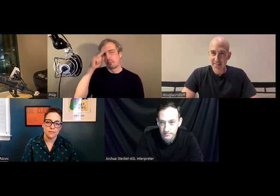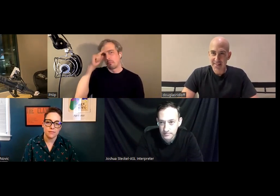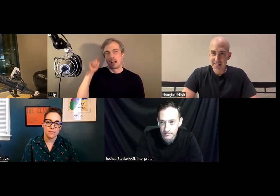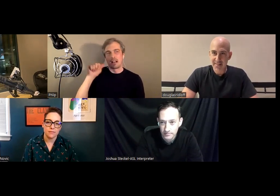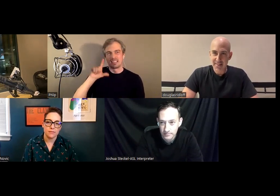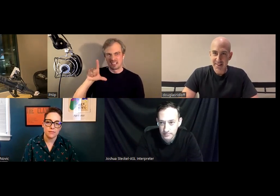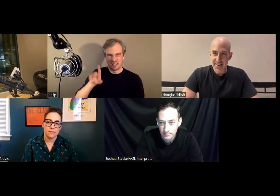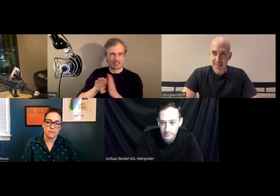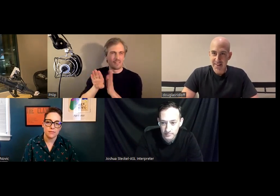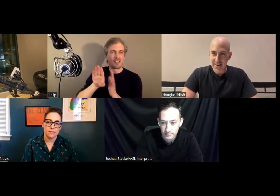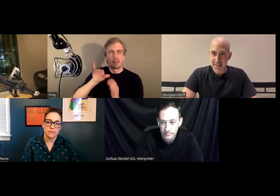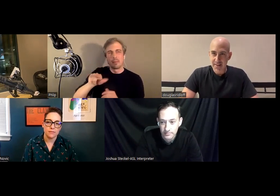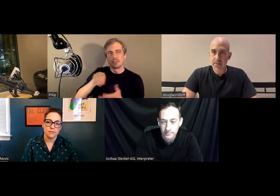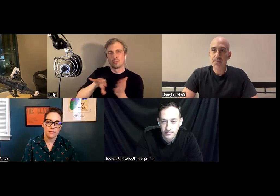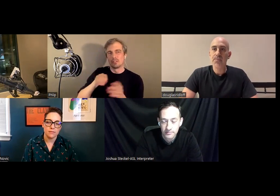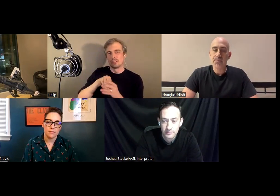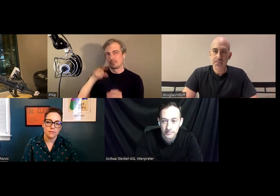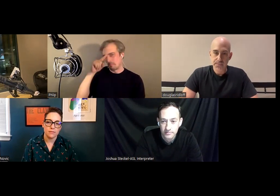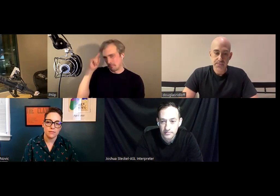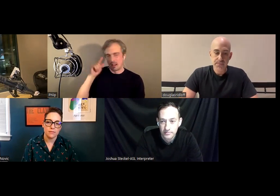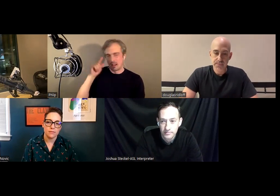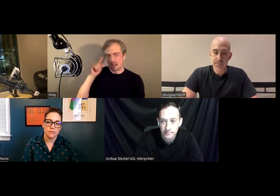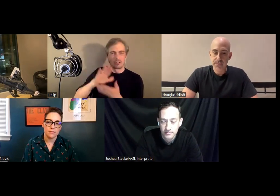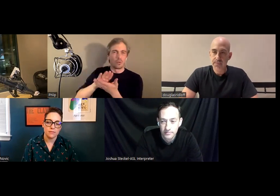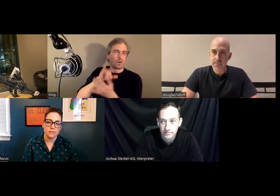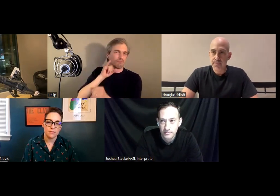schools. And we're going to meet two scholars who are studying how